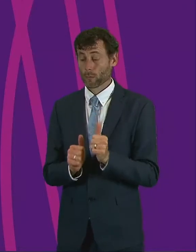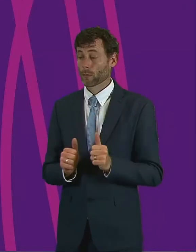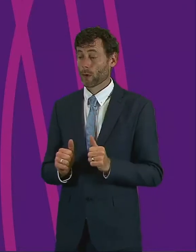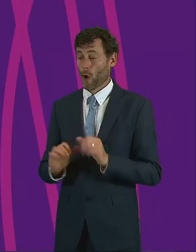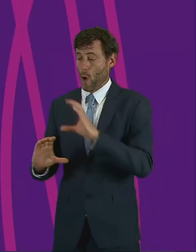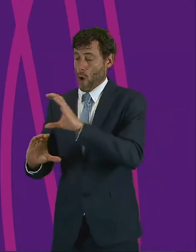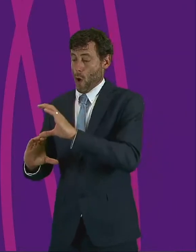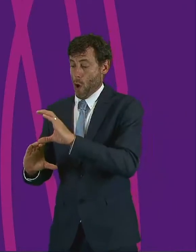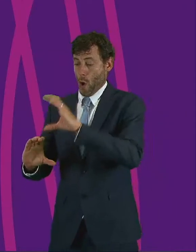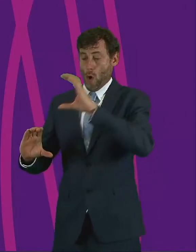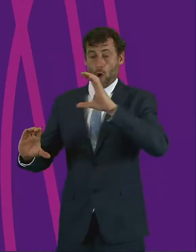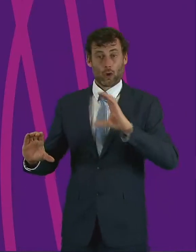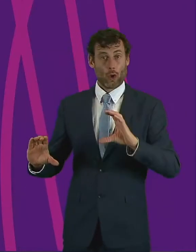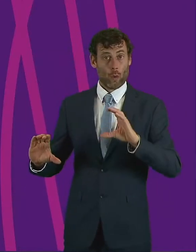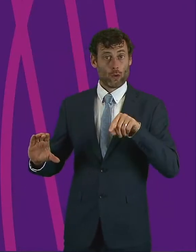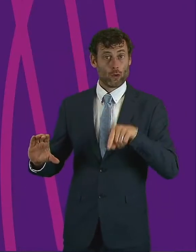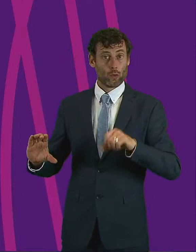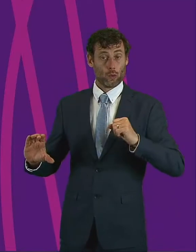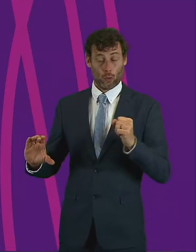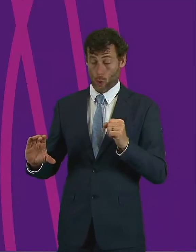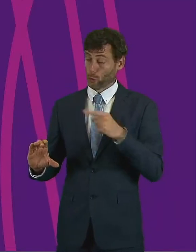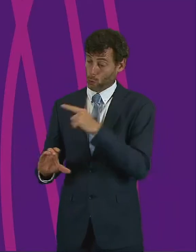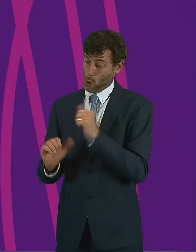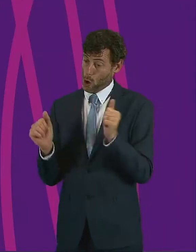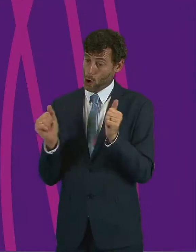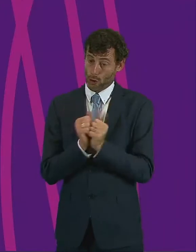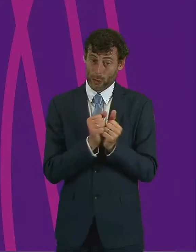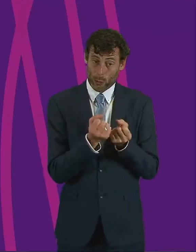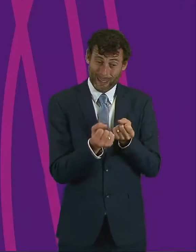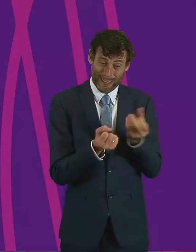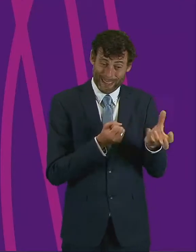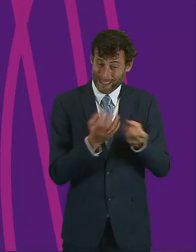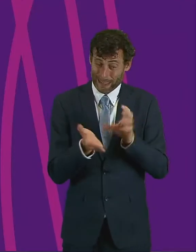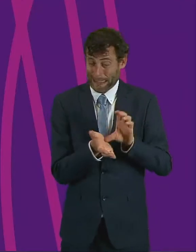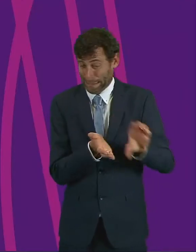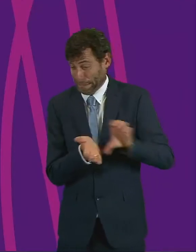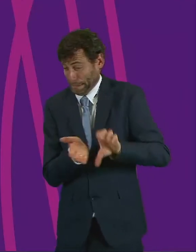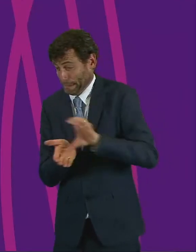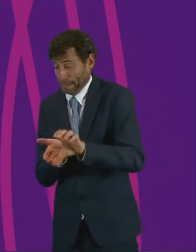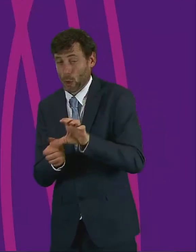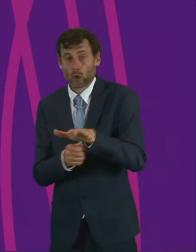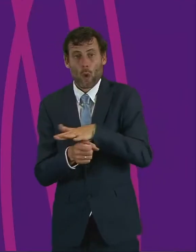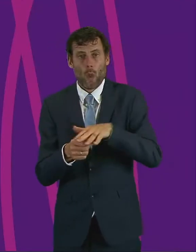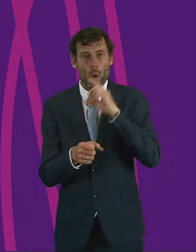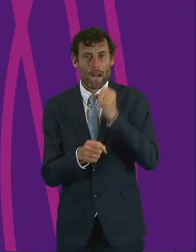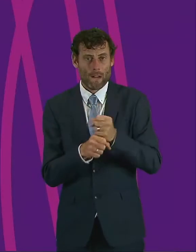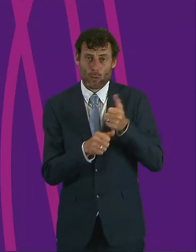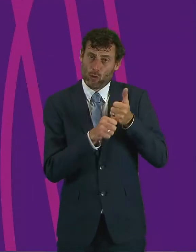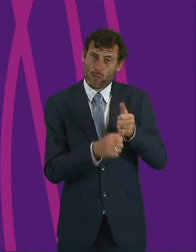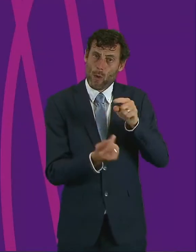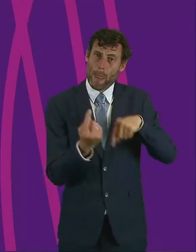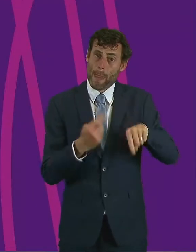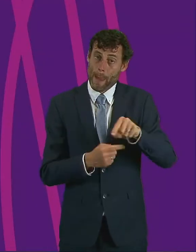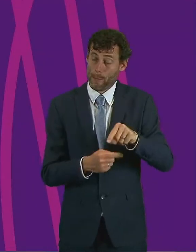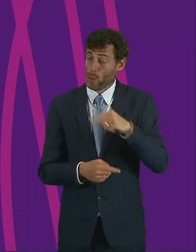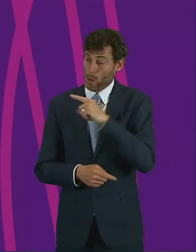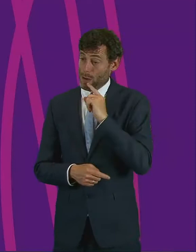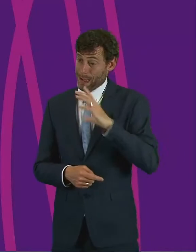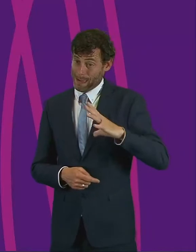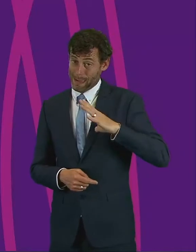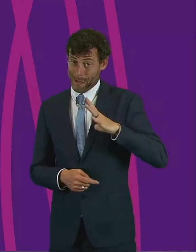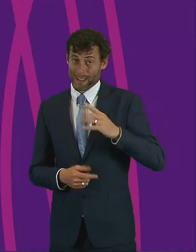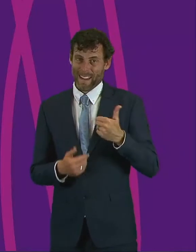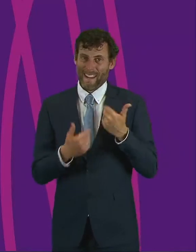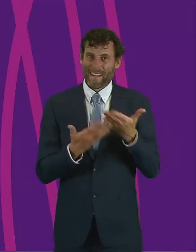week's announcement by Robert Jenrick and the remaining business grants not yet used? And will she act now to give local government financial